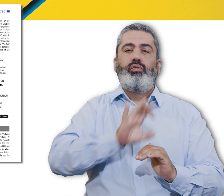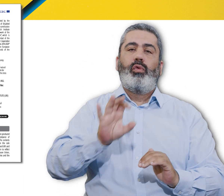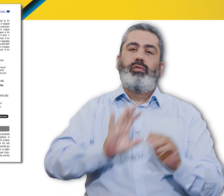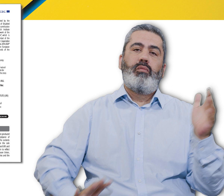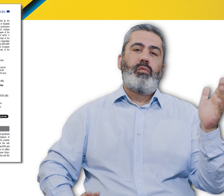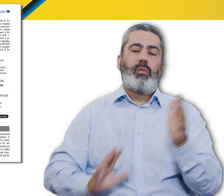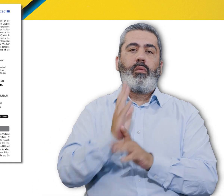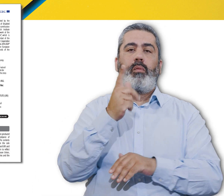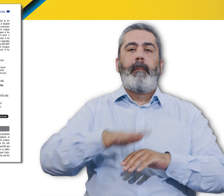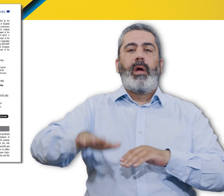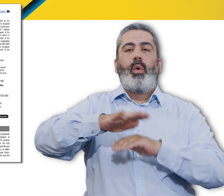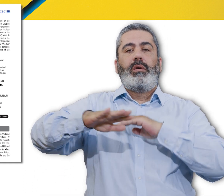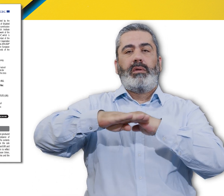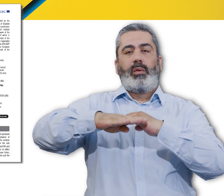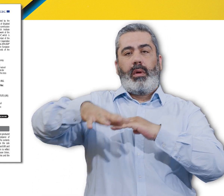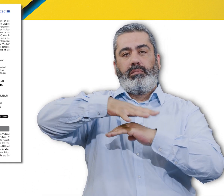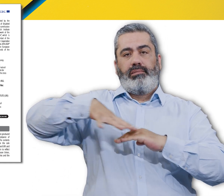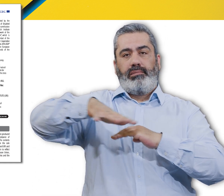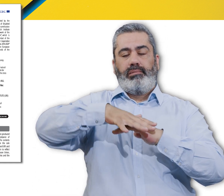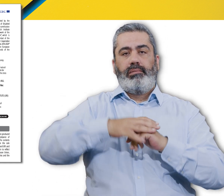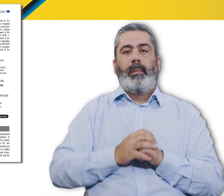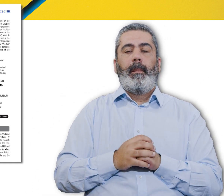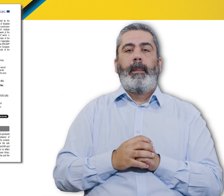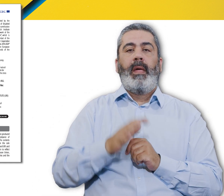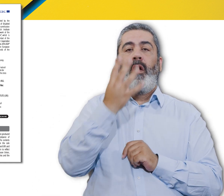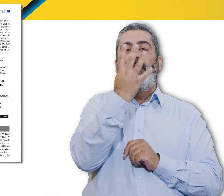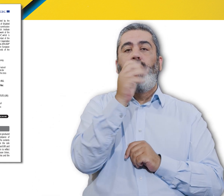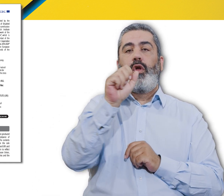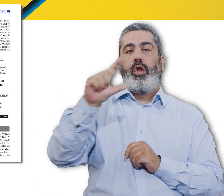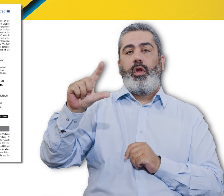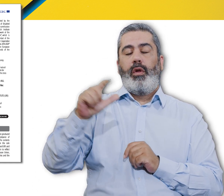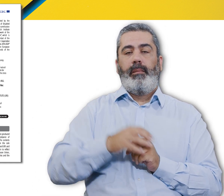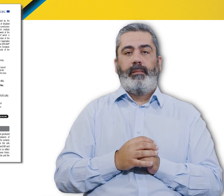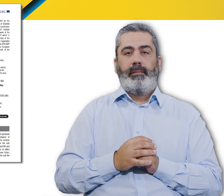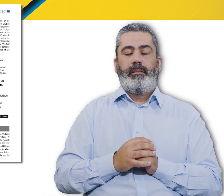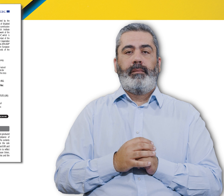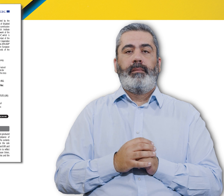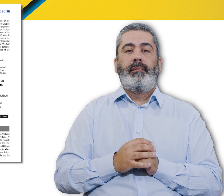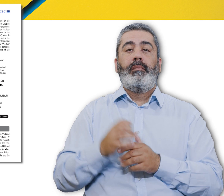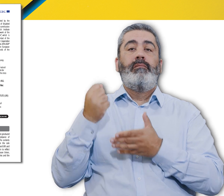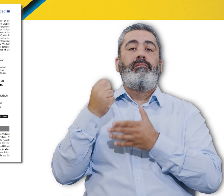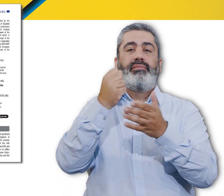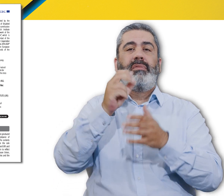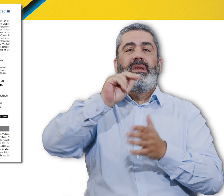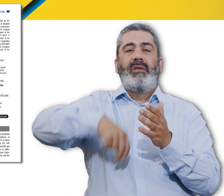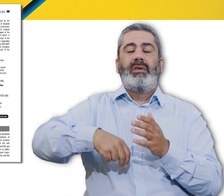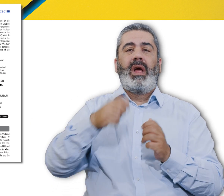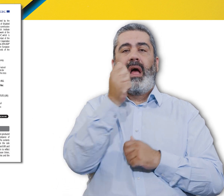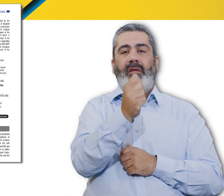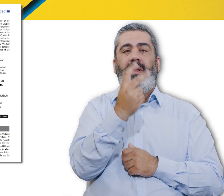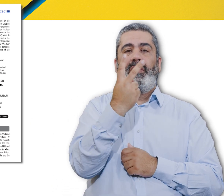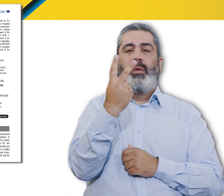of the cross-border area. Project Acronym: For All. Subsidy Contract No.